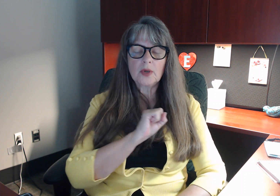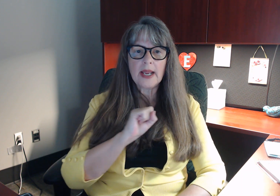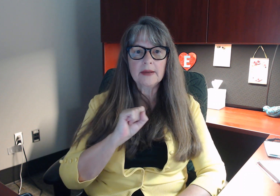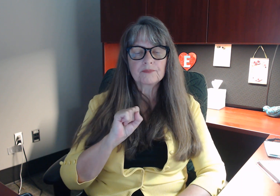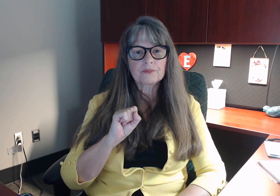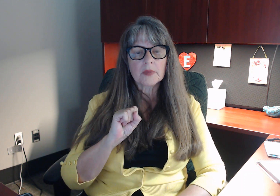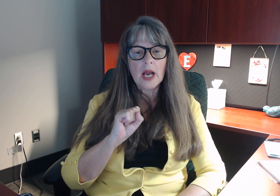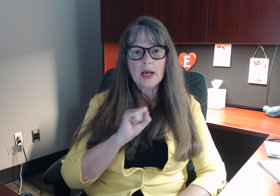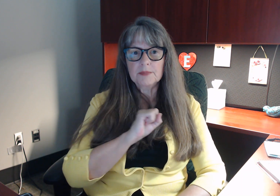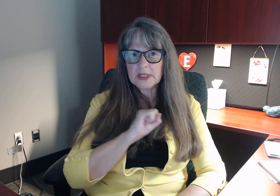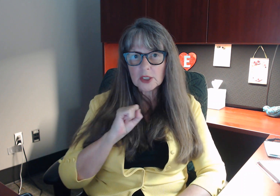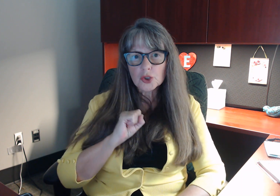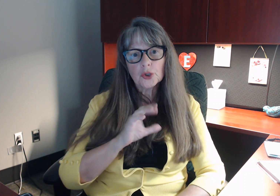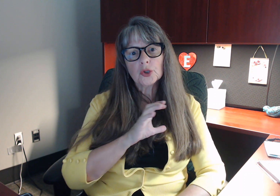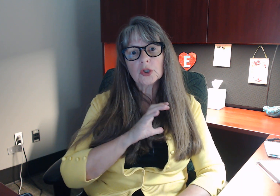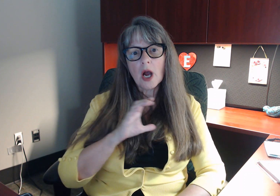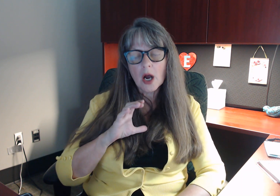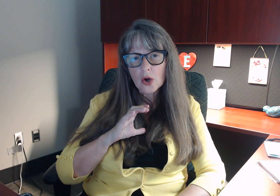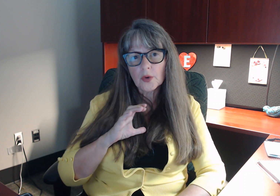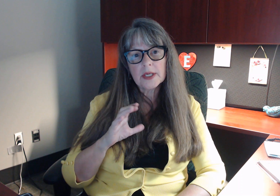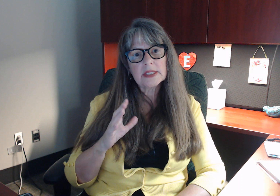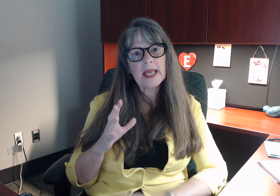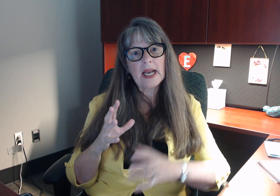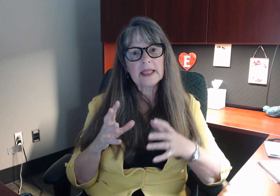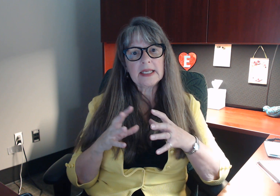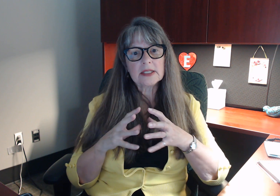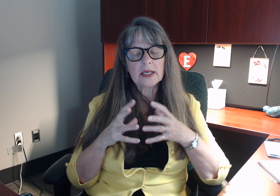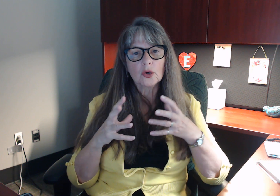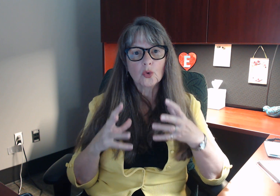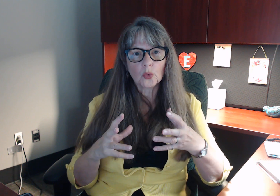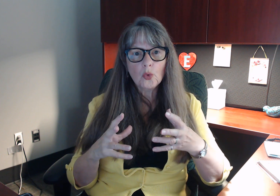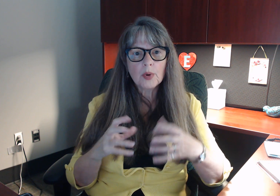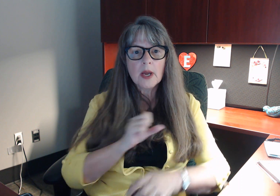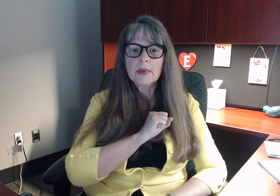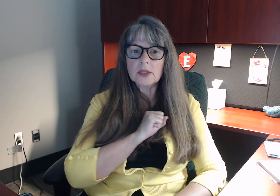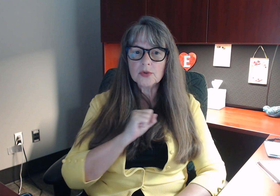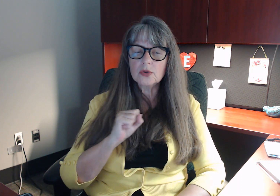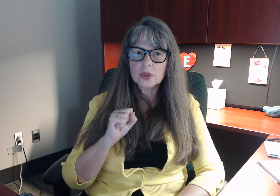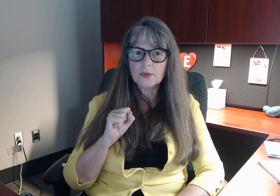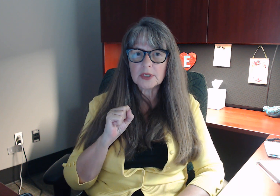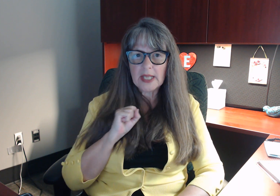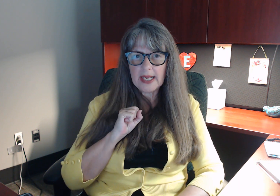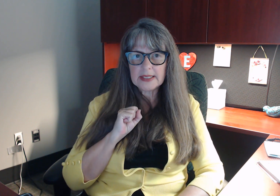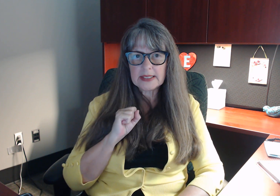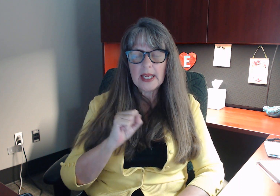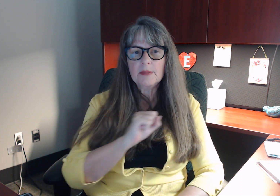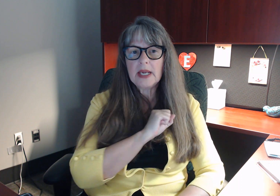like senator, Congress, that kind of thing. It's like a group, but it's also used for saints because it's